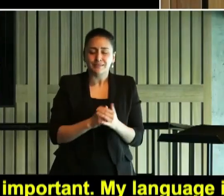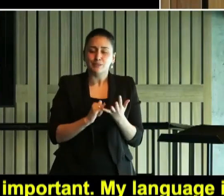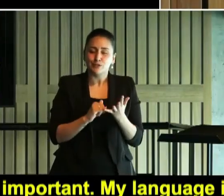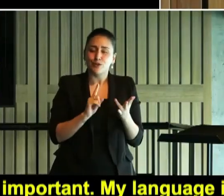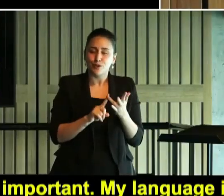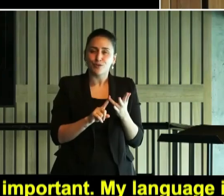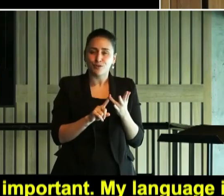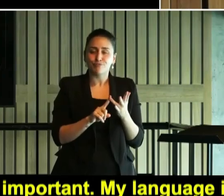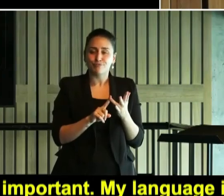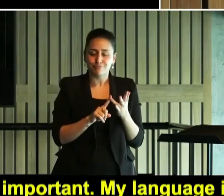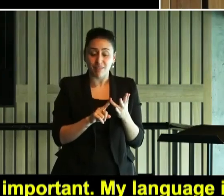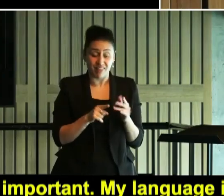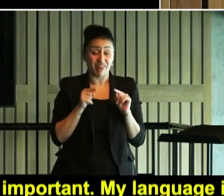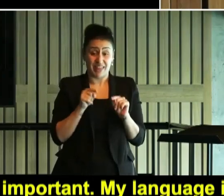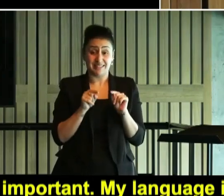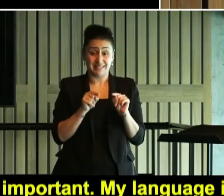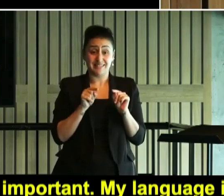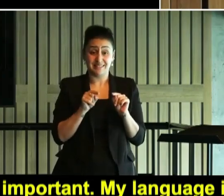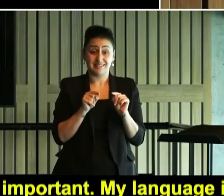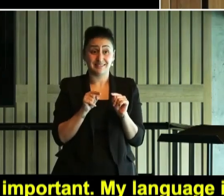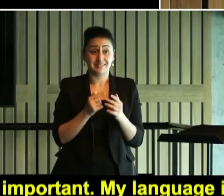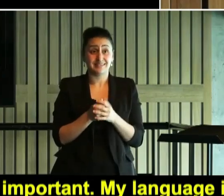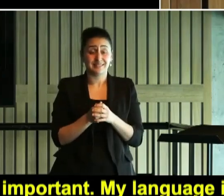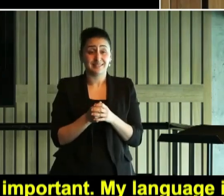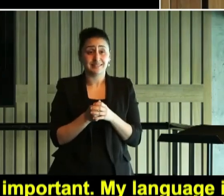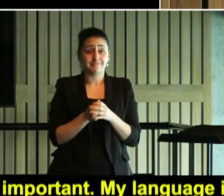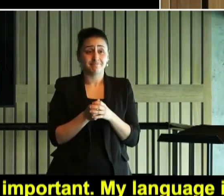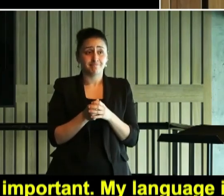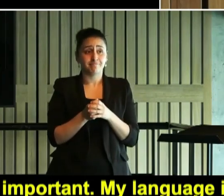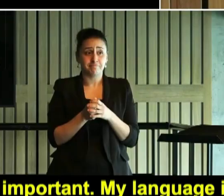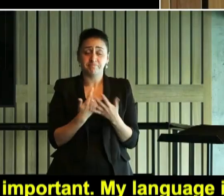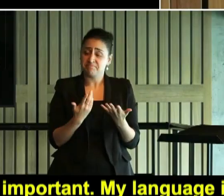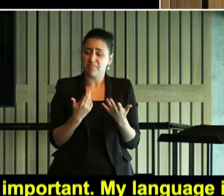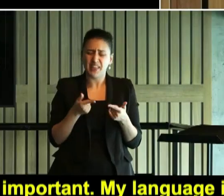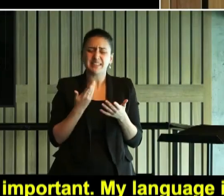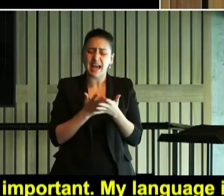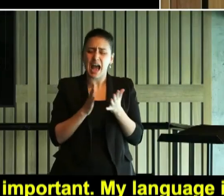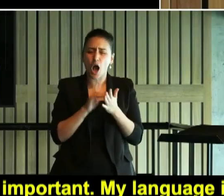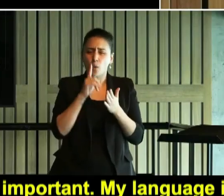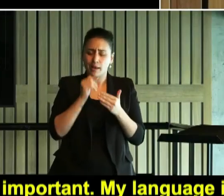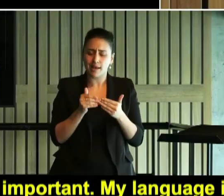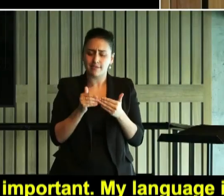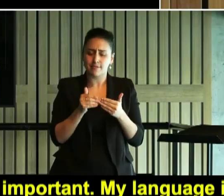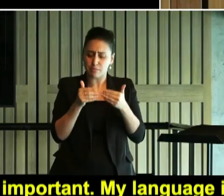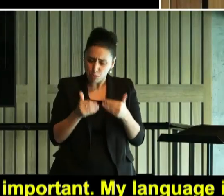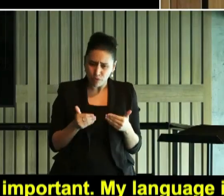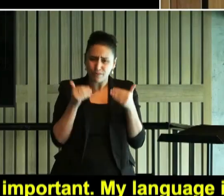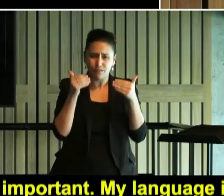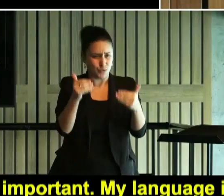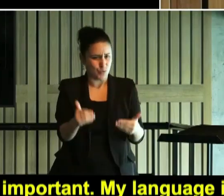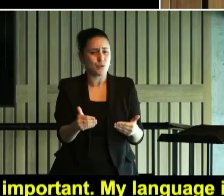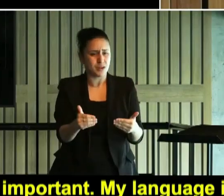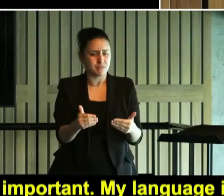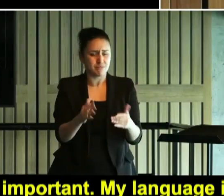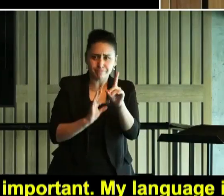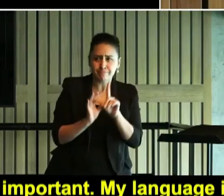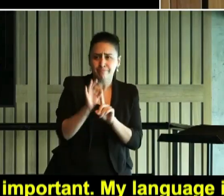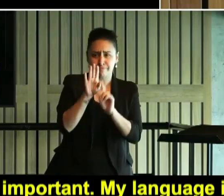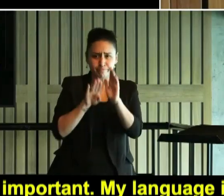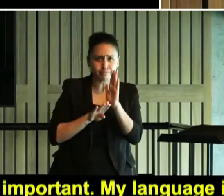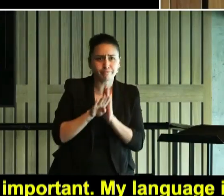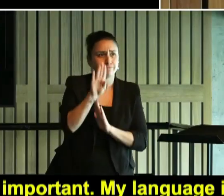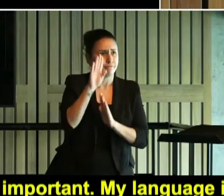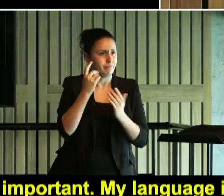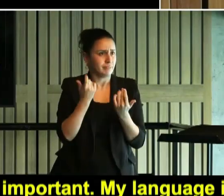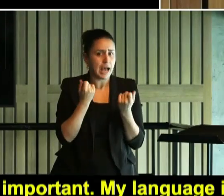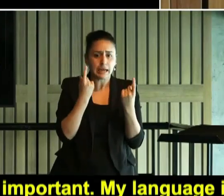like that in itself is actually a way forward to understand